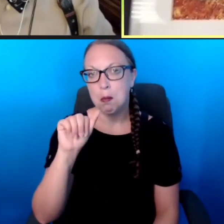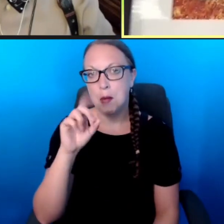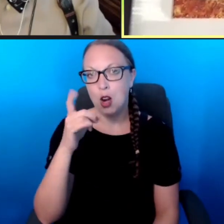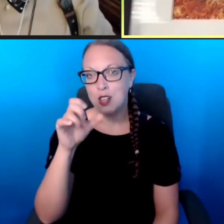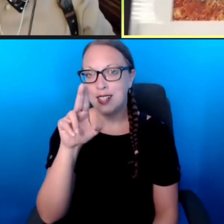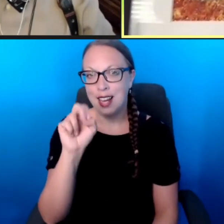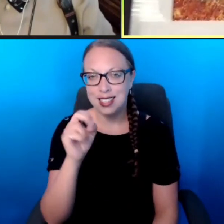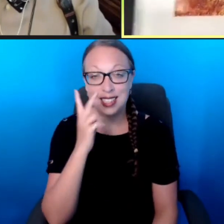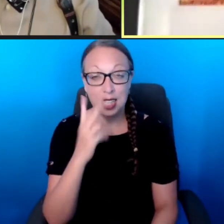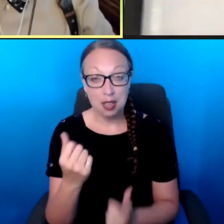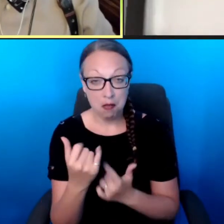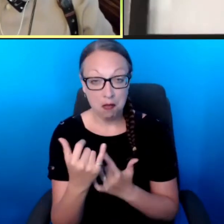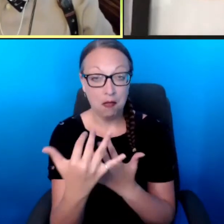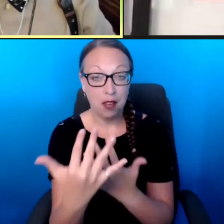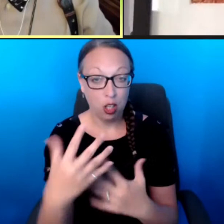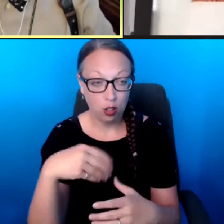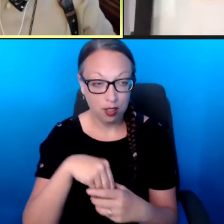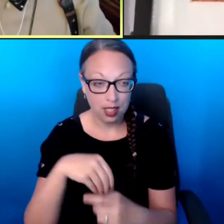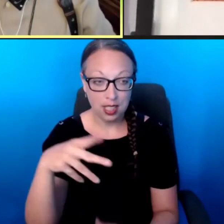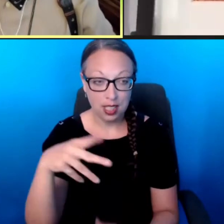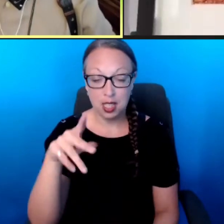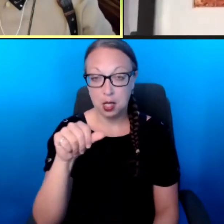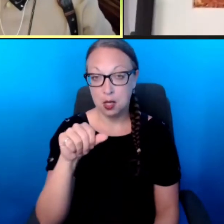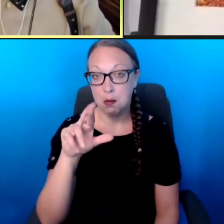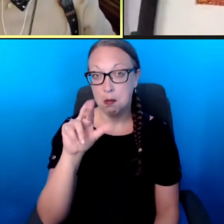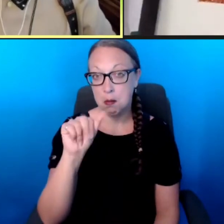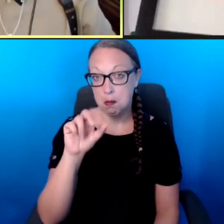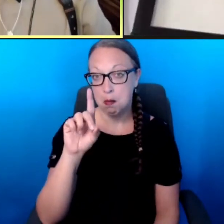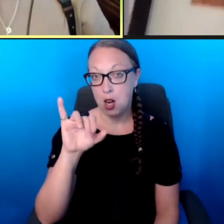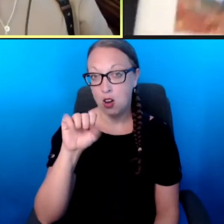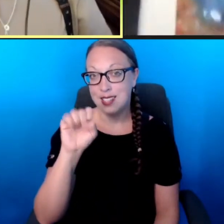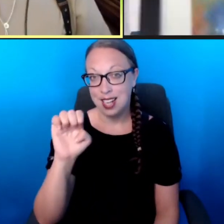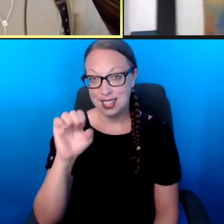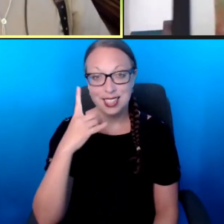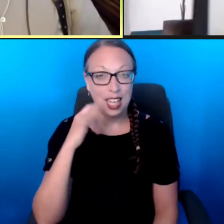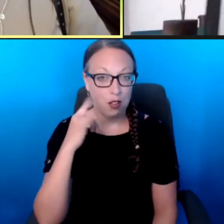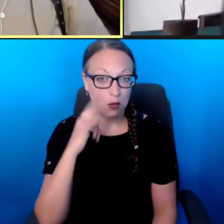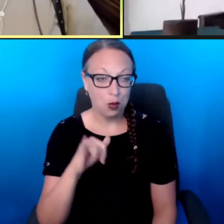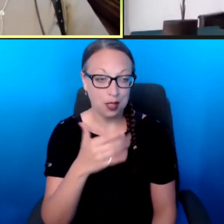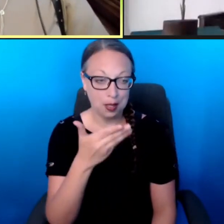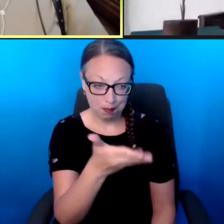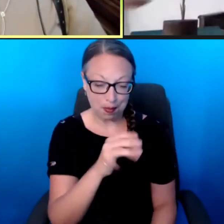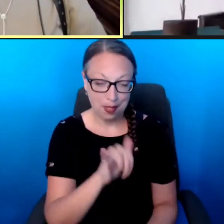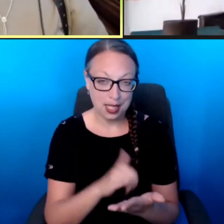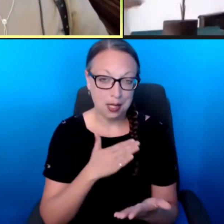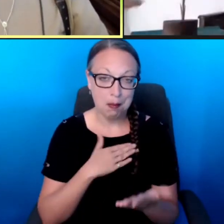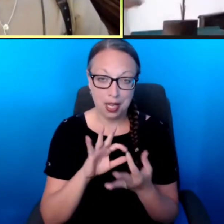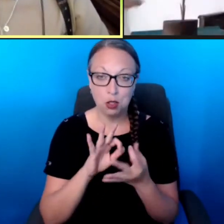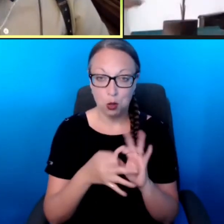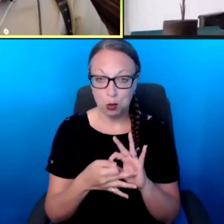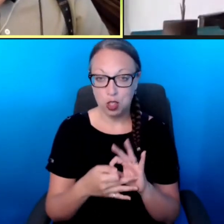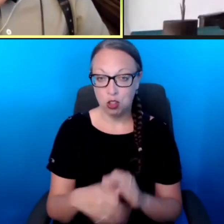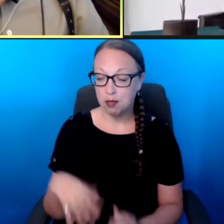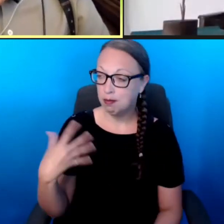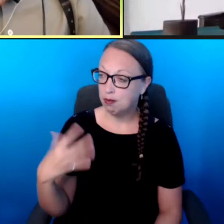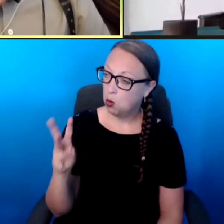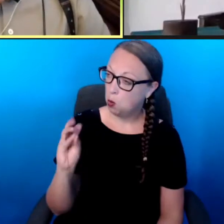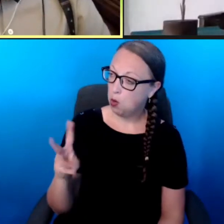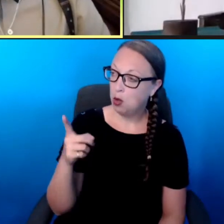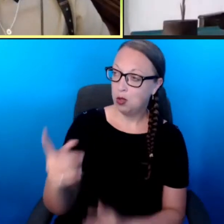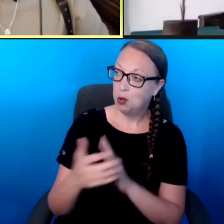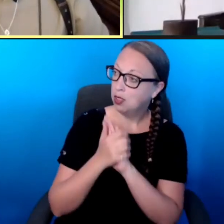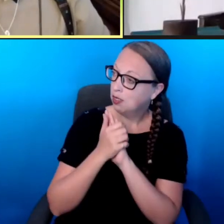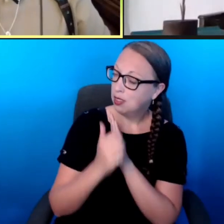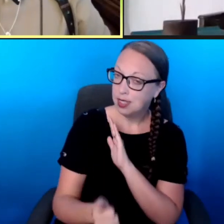Paradise, California, yes, this is what it reminded me of. So, well, you know what, Fletch, you are so talented in quite a